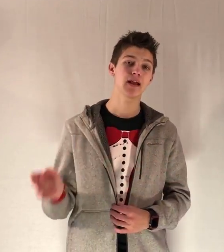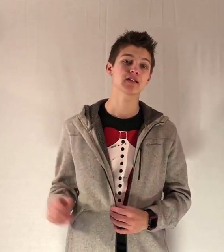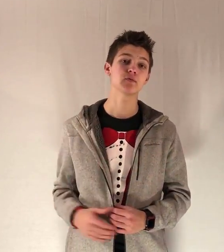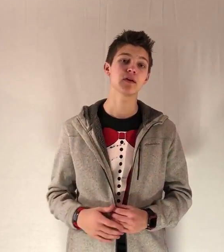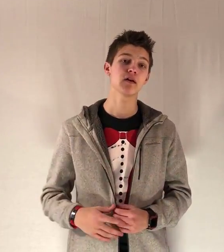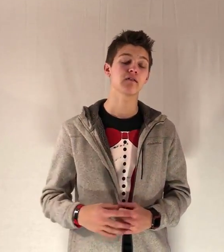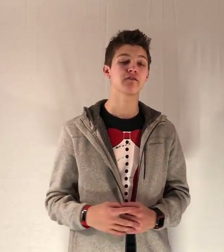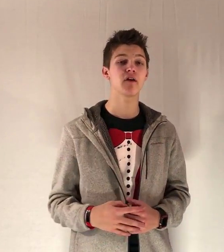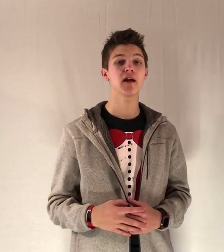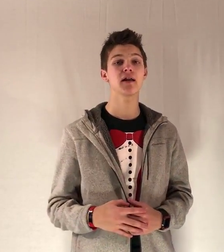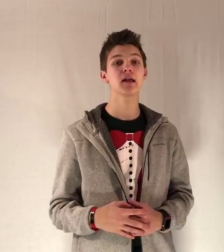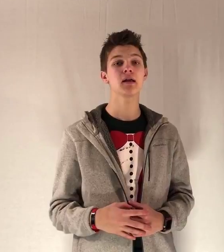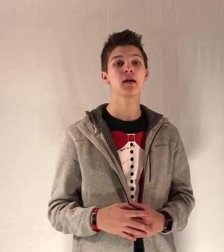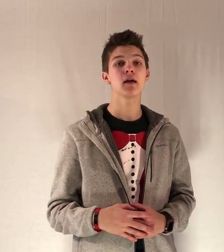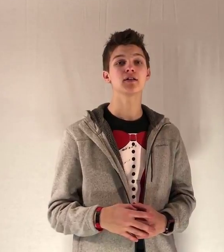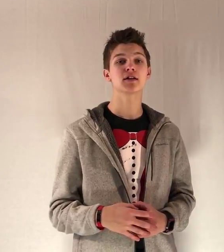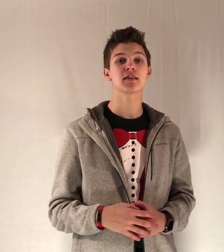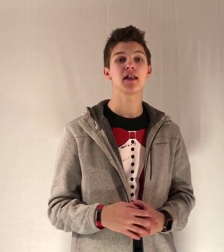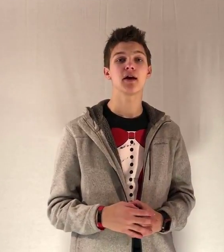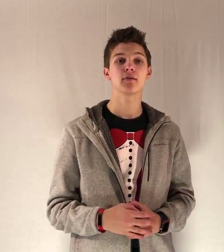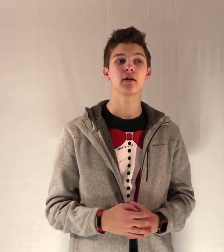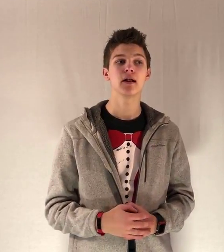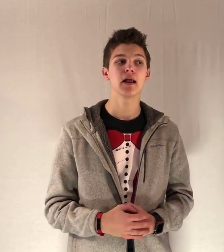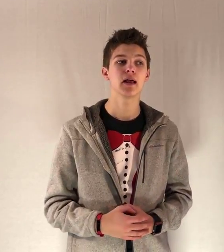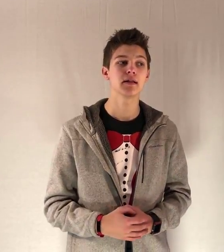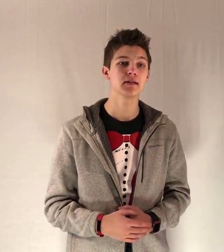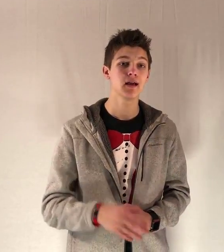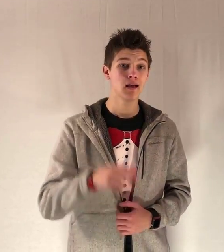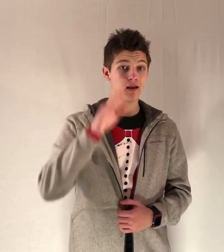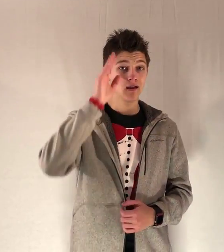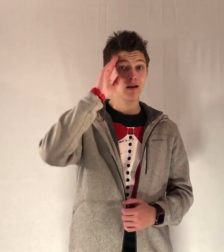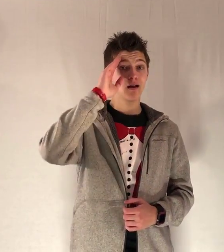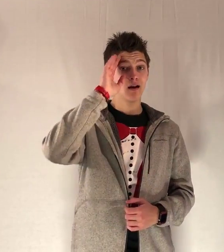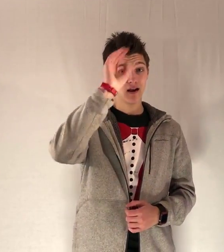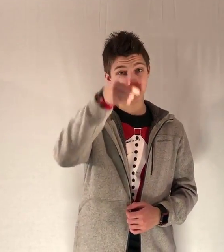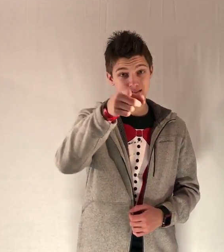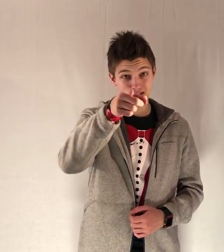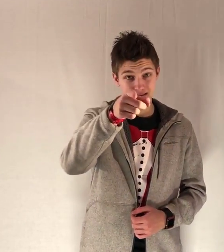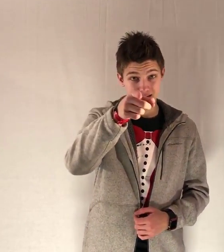next week on Friday. Check that out, and I'll see you next time.